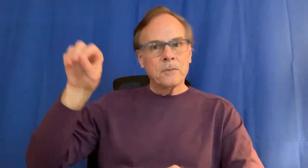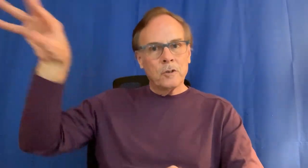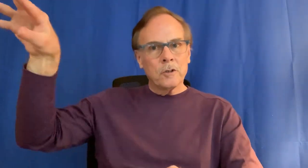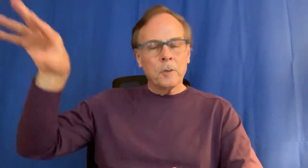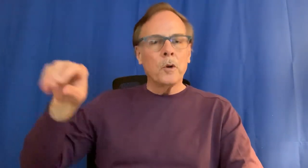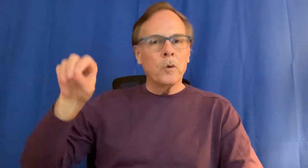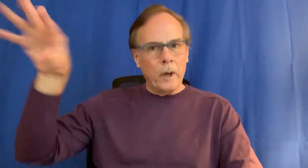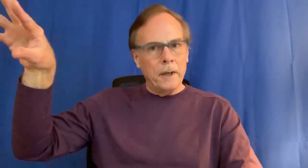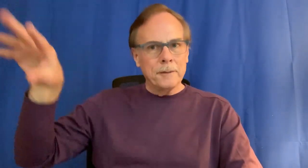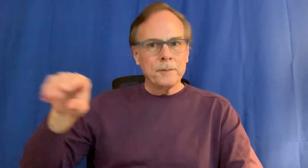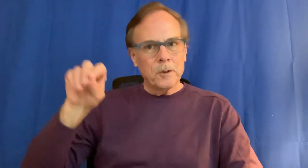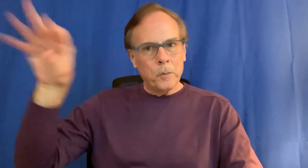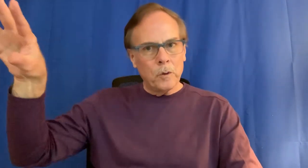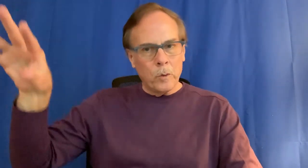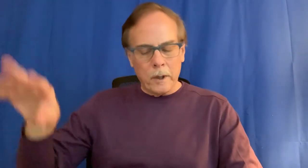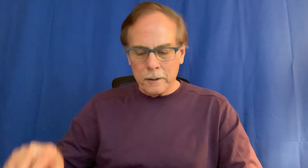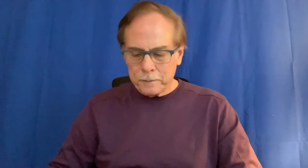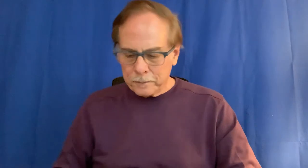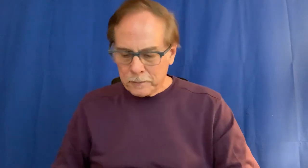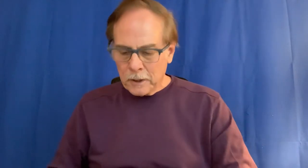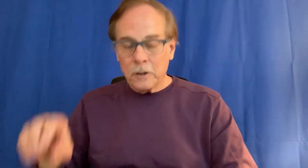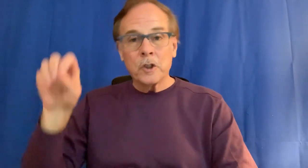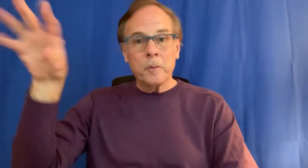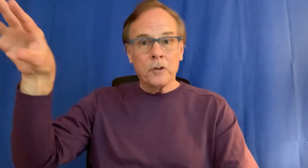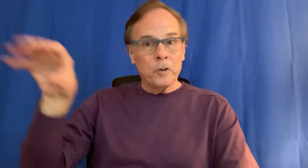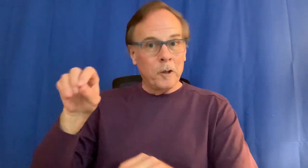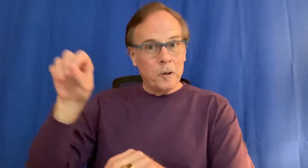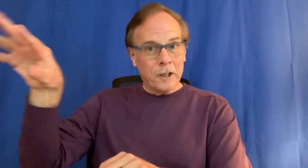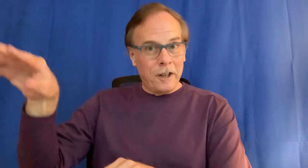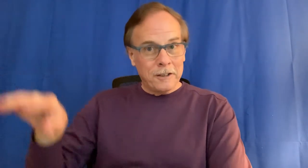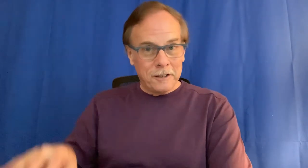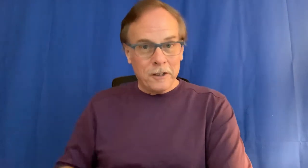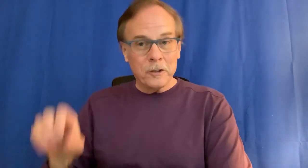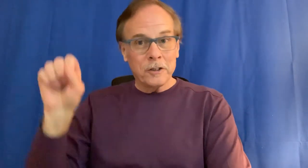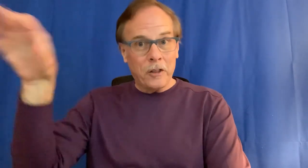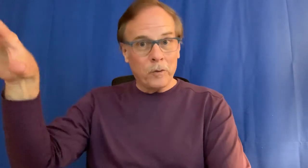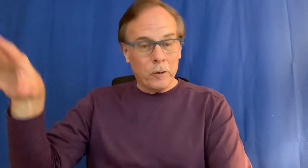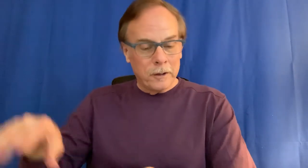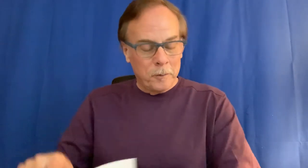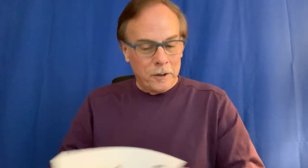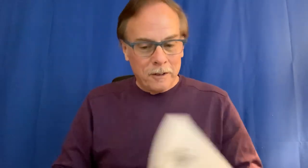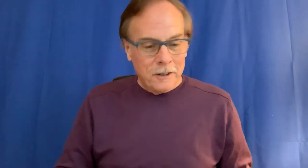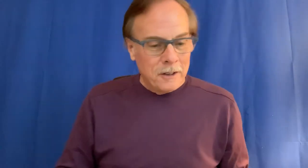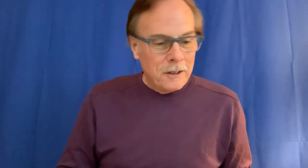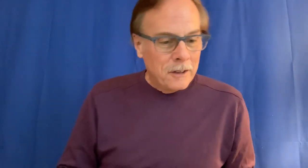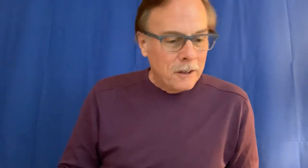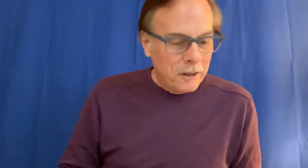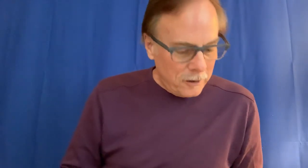Or to put away, assuming that you know there's a closet there, you're just not throwing them.